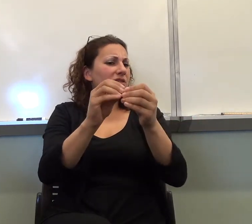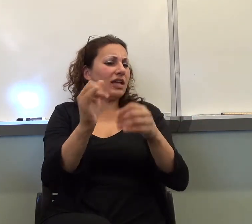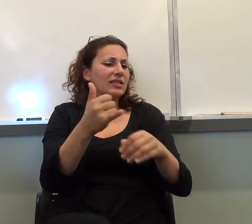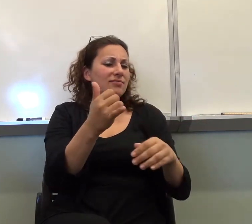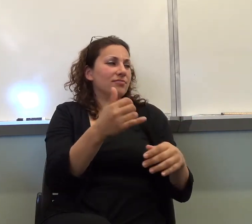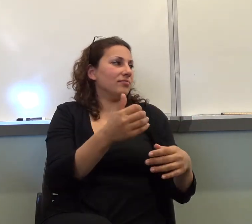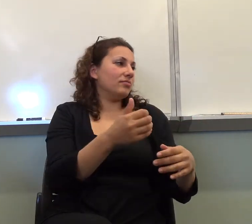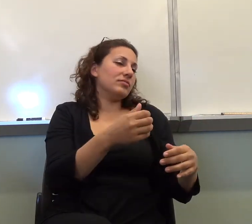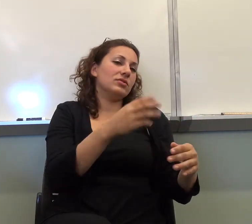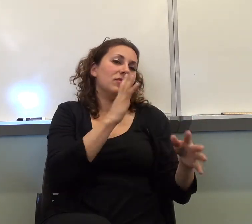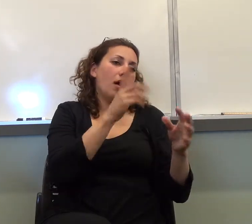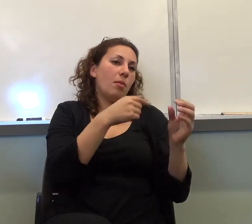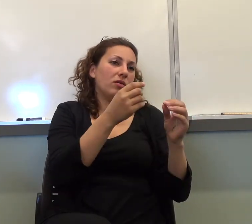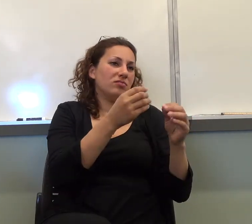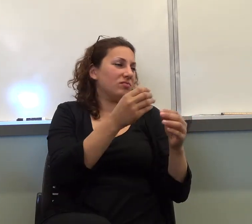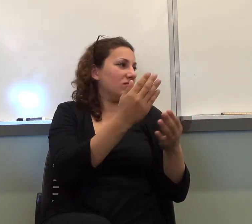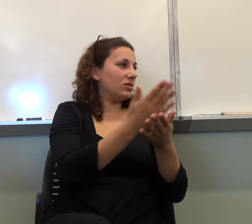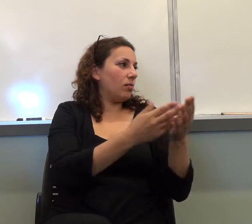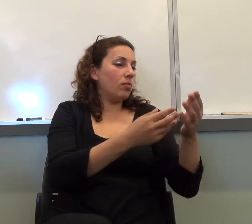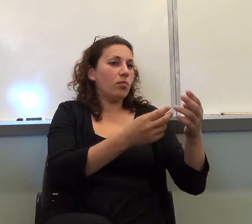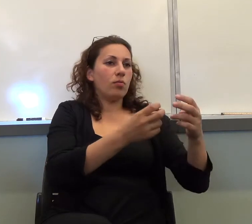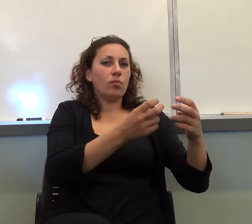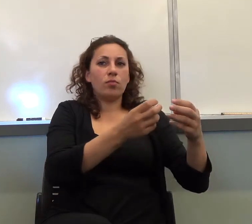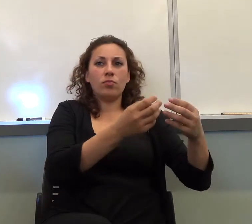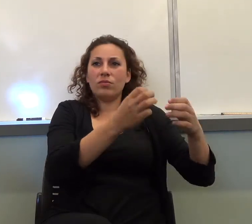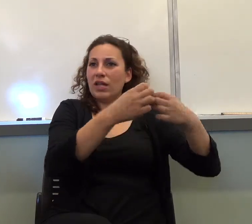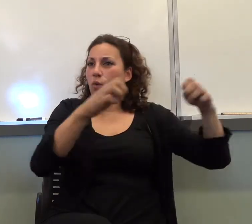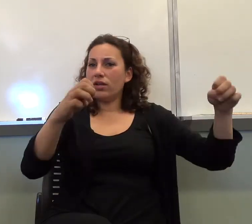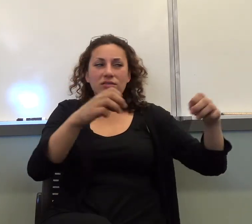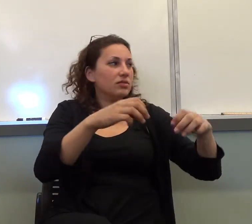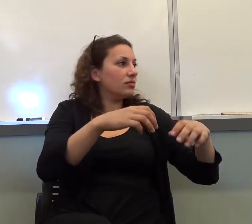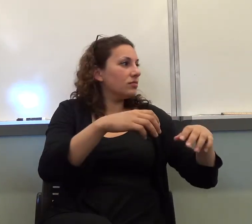positive. It's number 113.